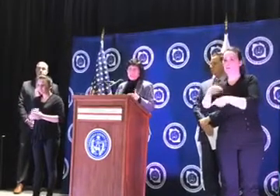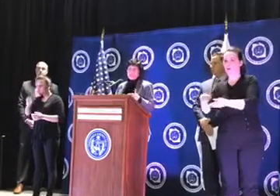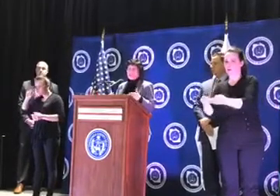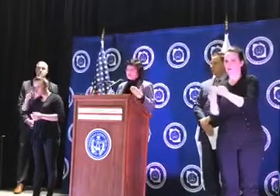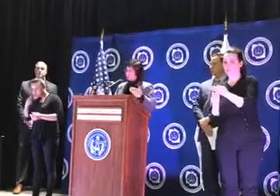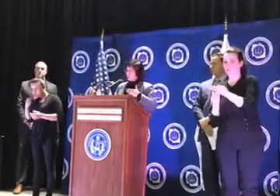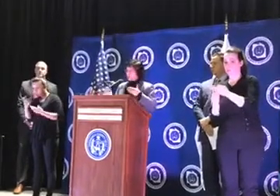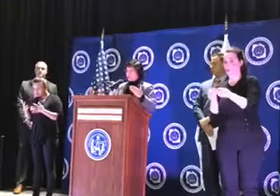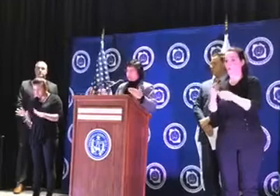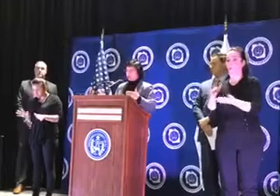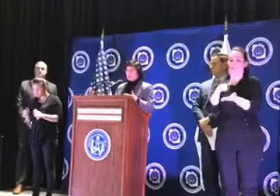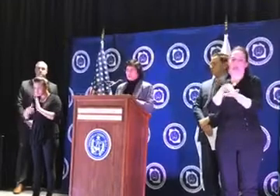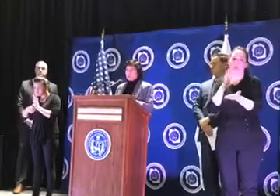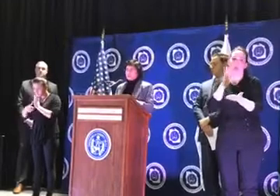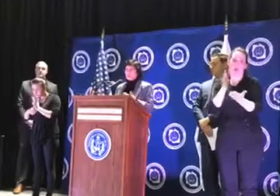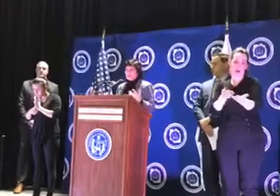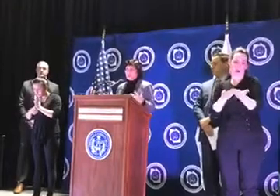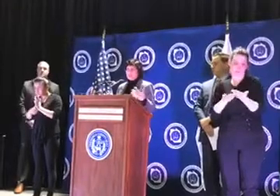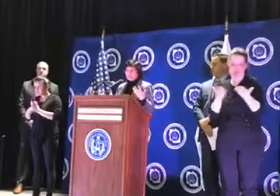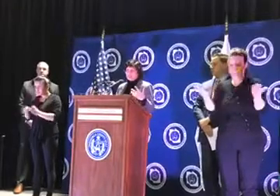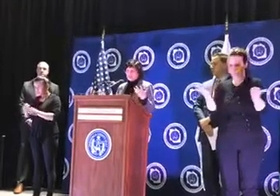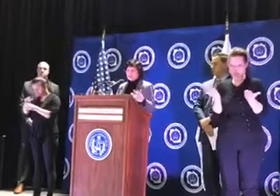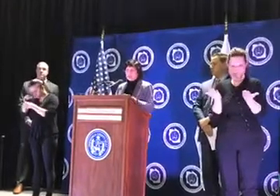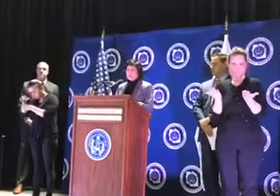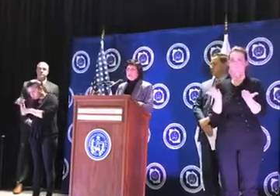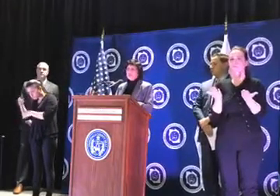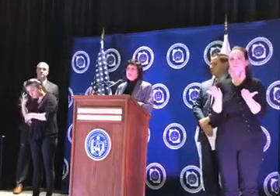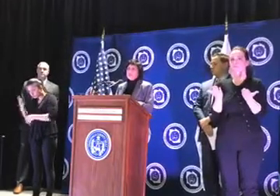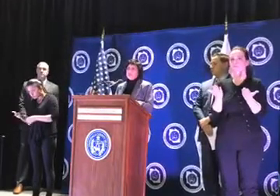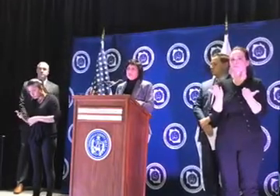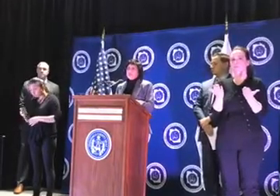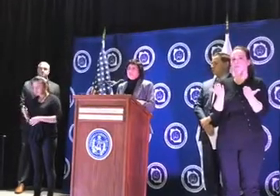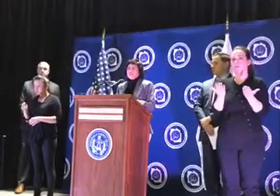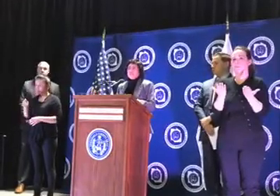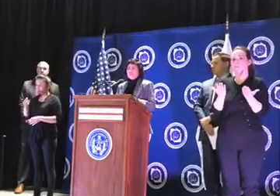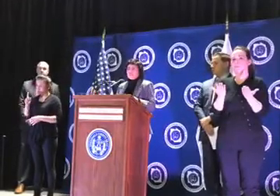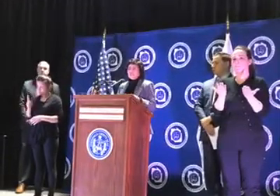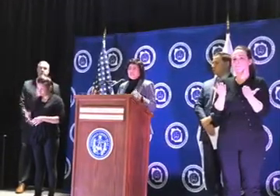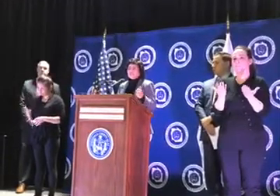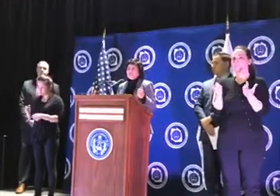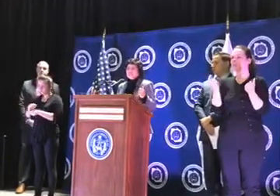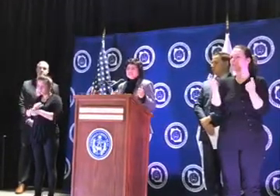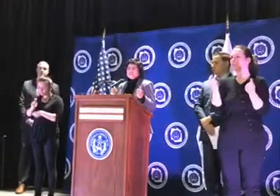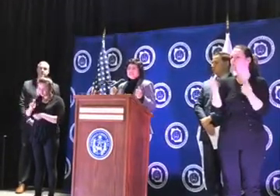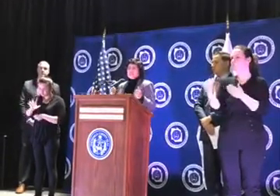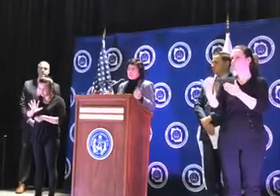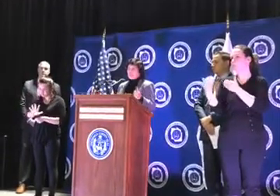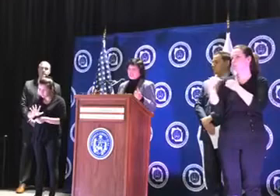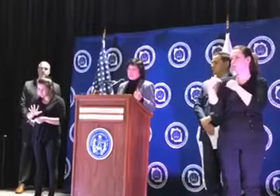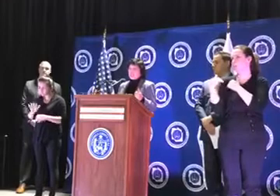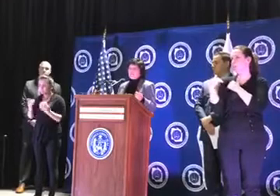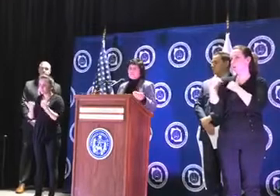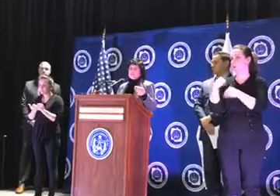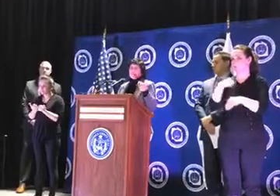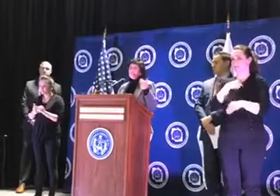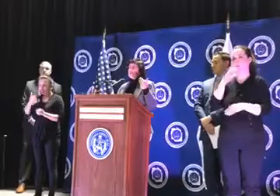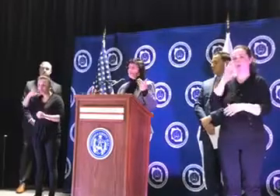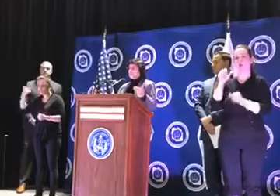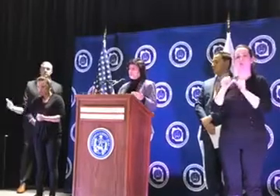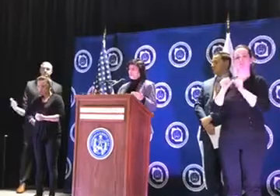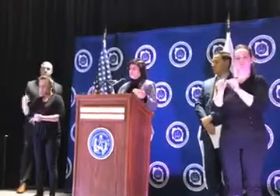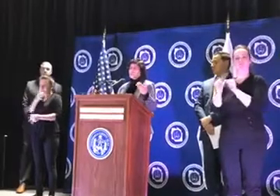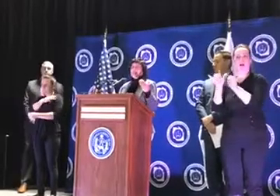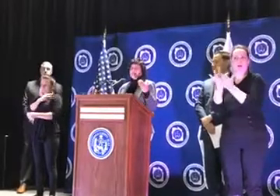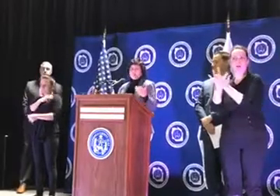sometimes calls us also, either way, it works out. Most of the time we started to see those. We will contact the patient after they have